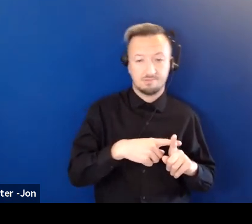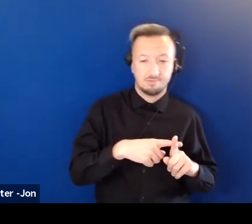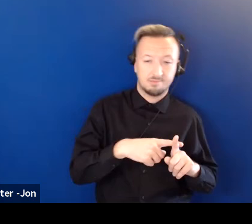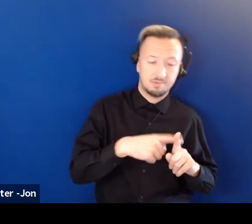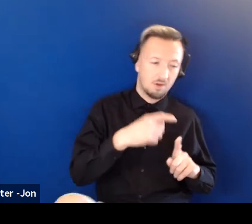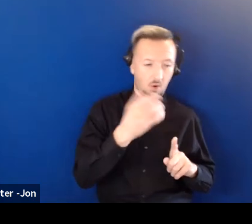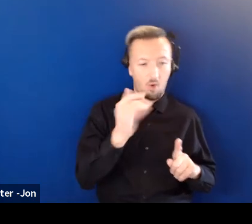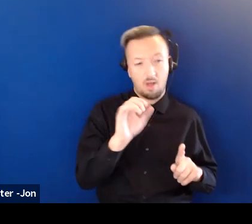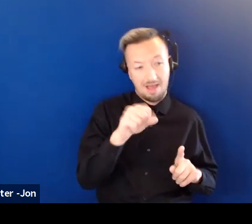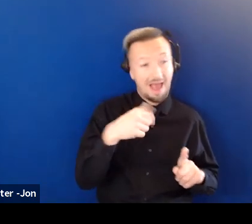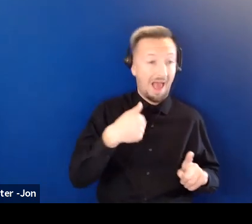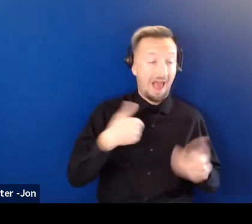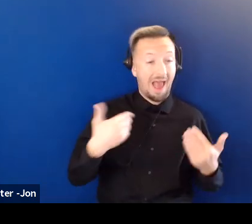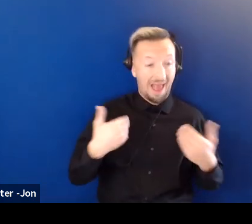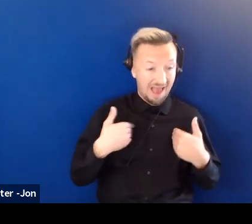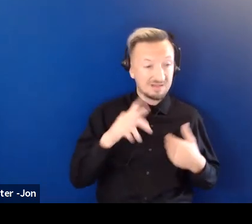a disability,